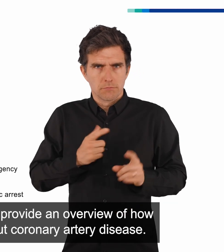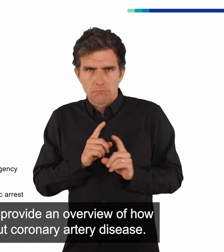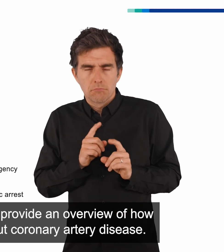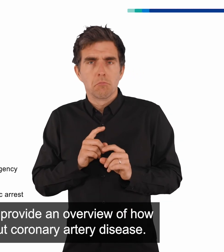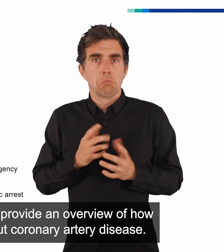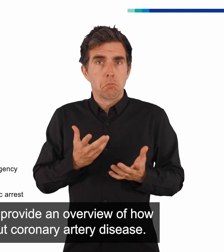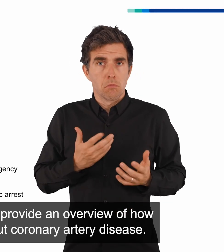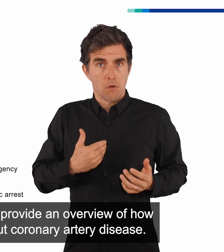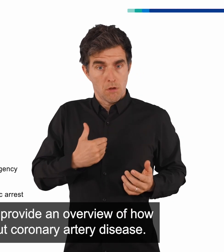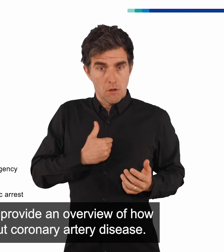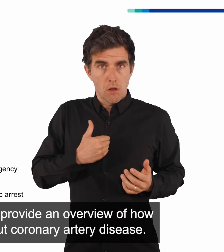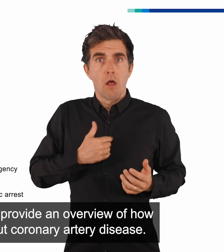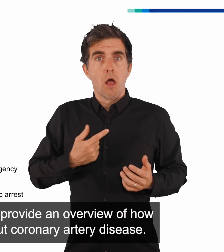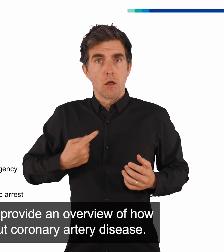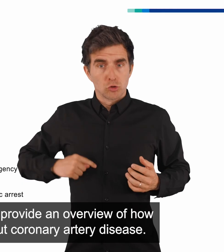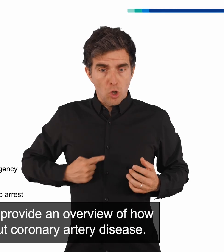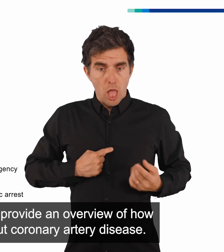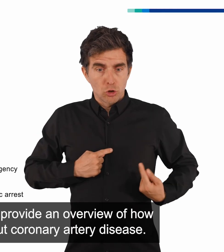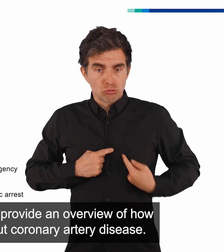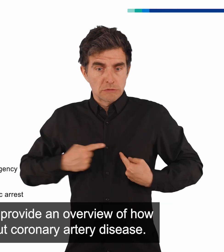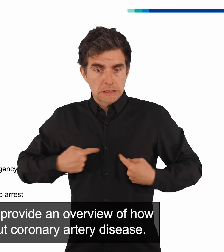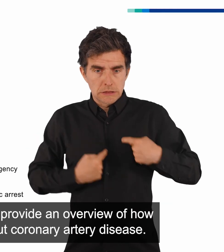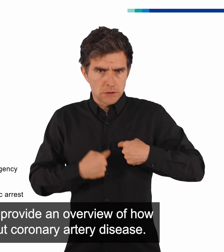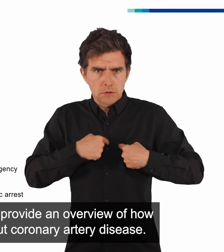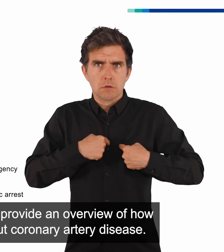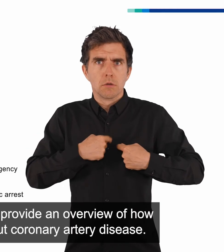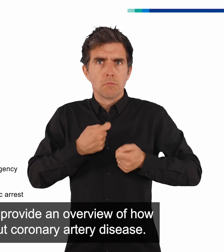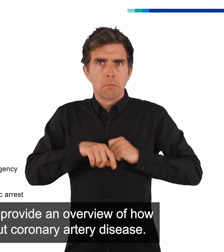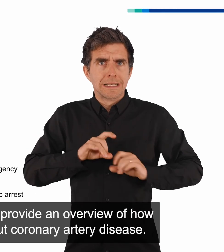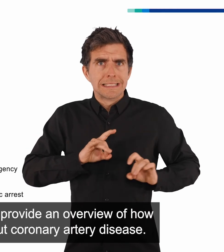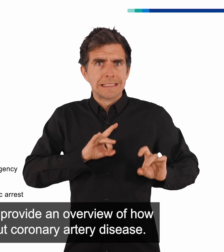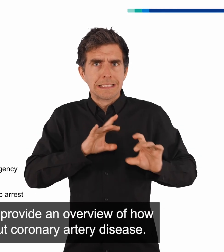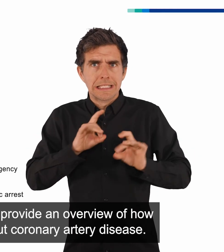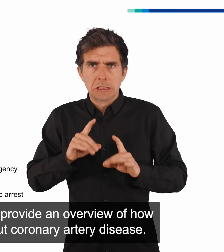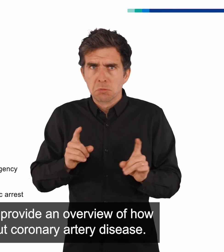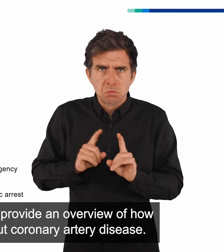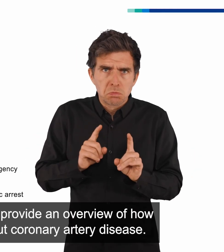explain how the heart pumps blood through different chambers and valves,